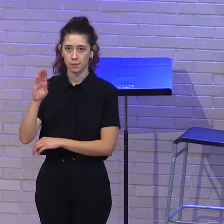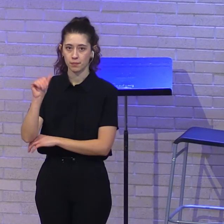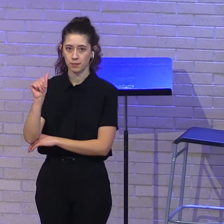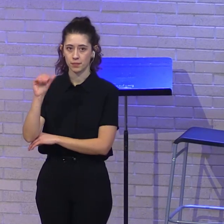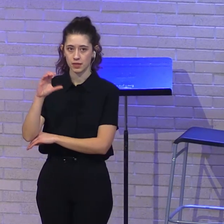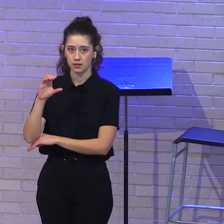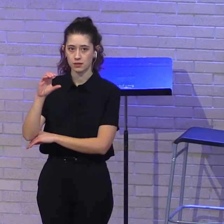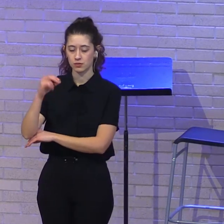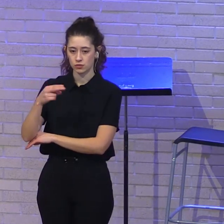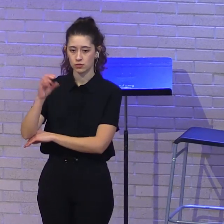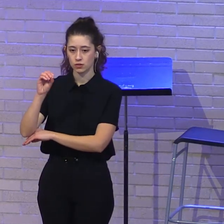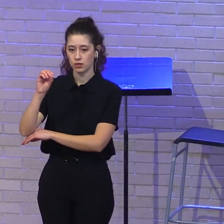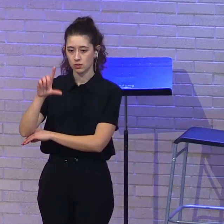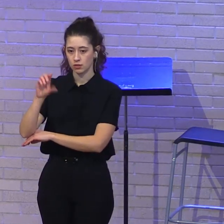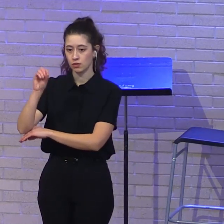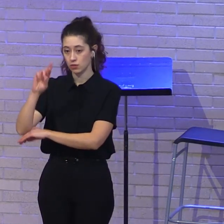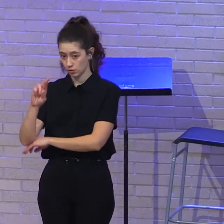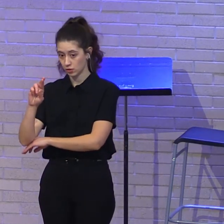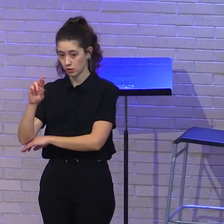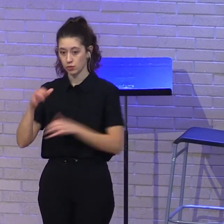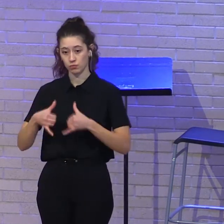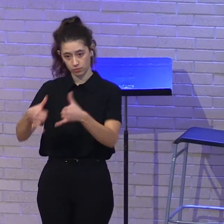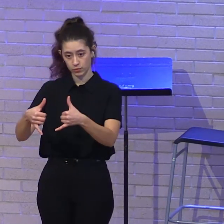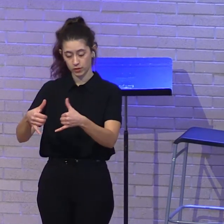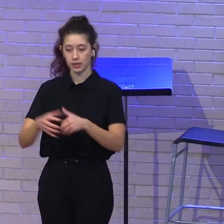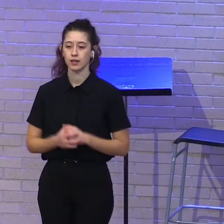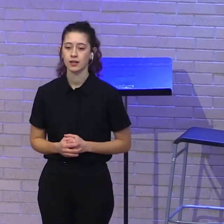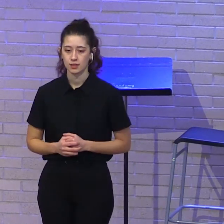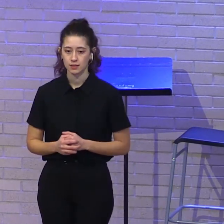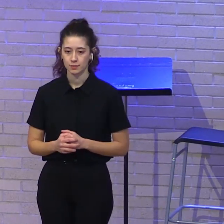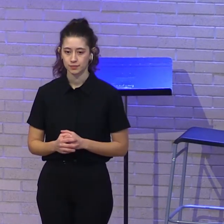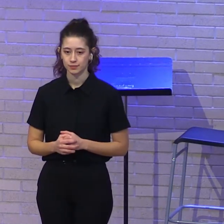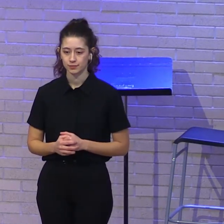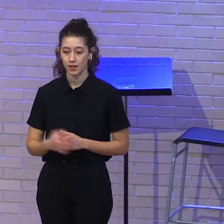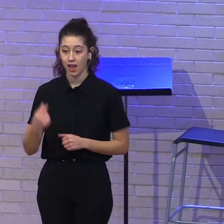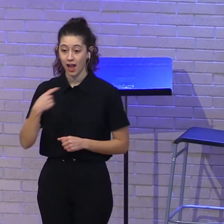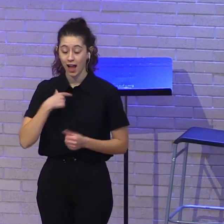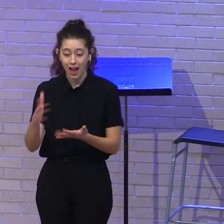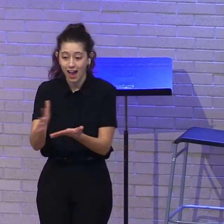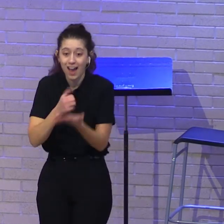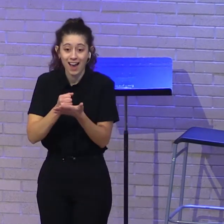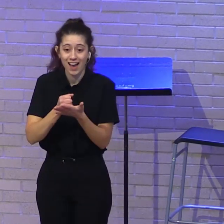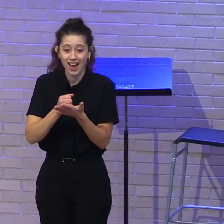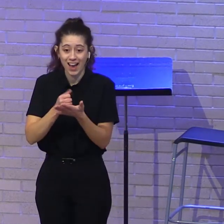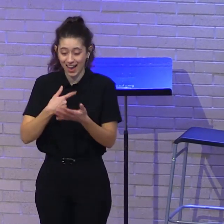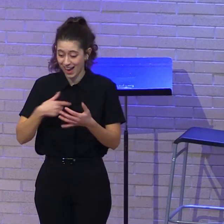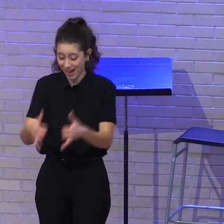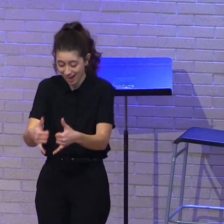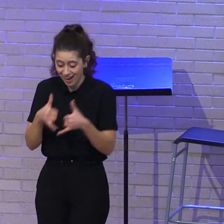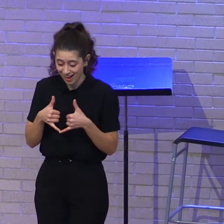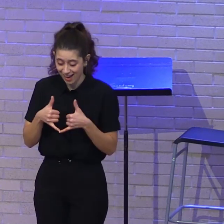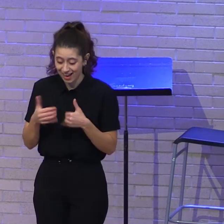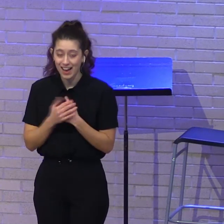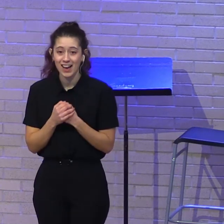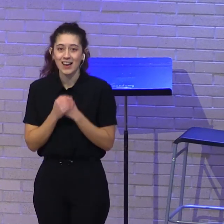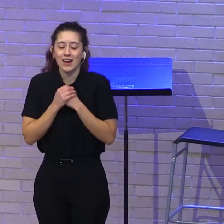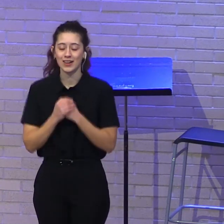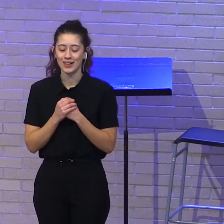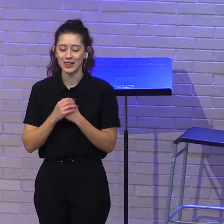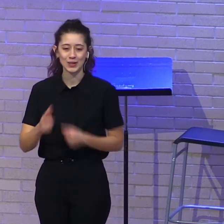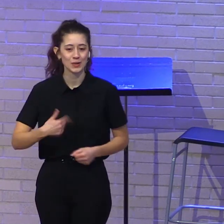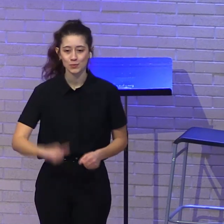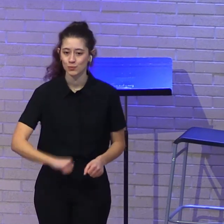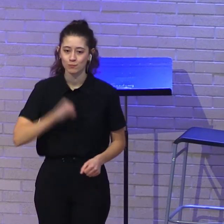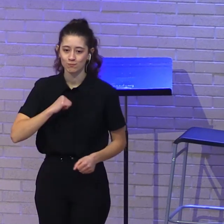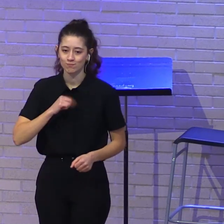I went out of that hall, and then I saw my dad, my mom,